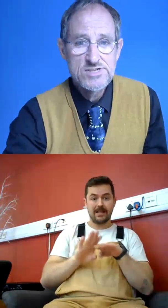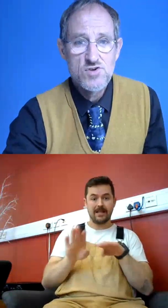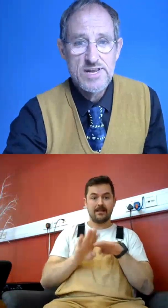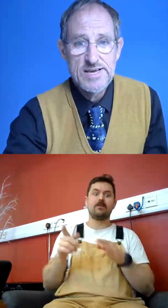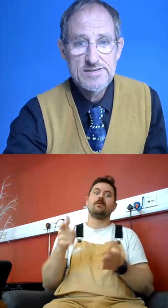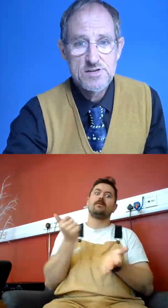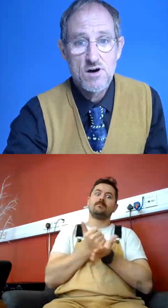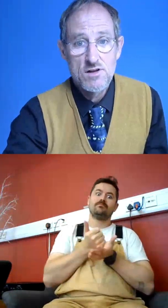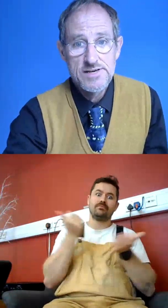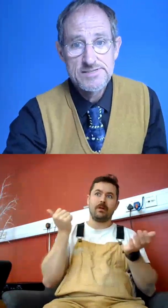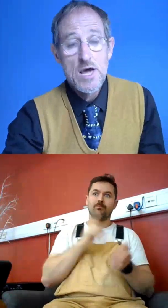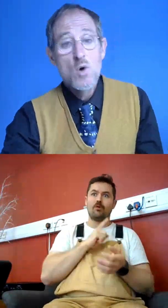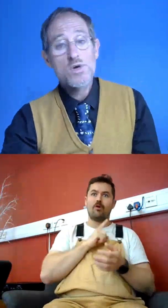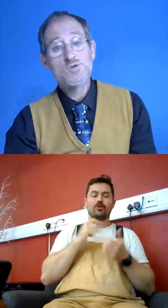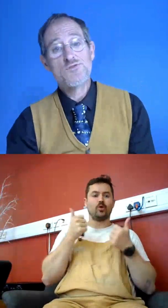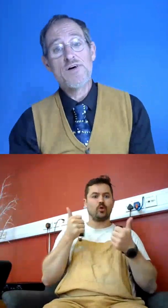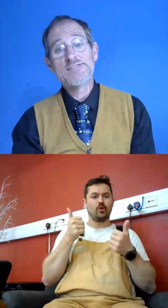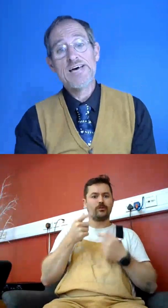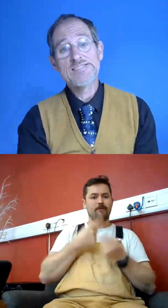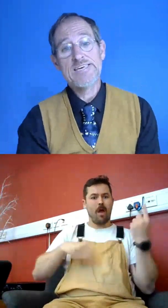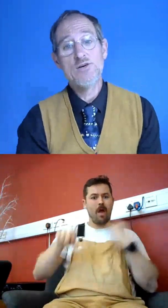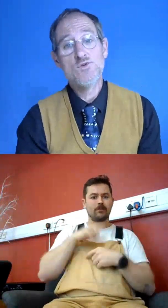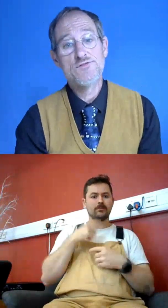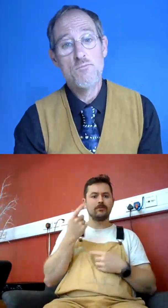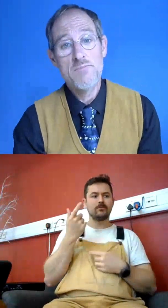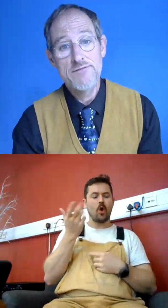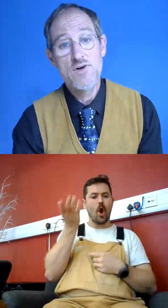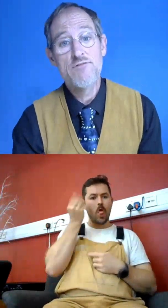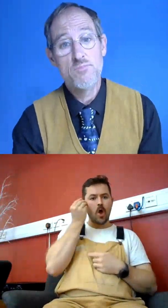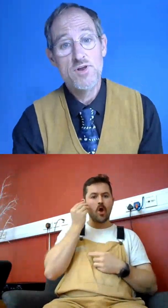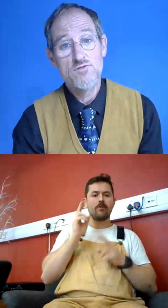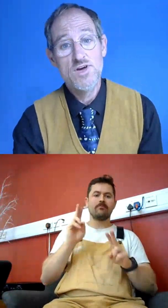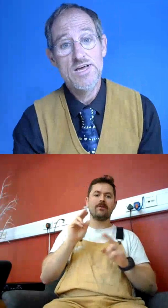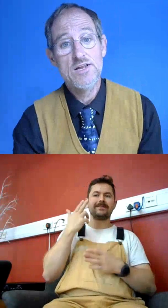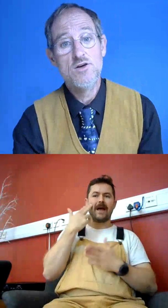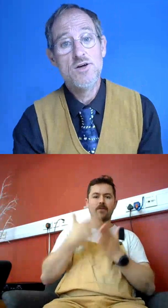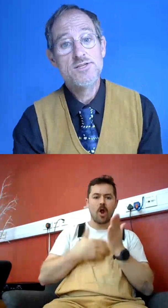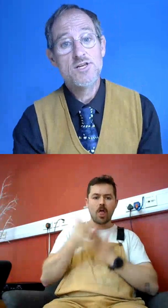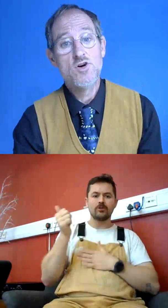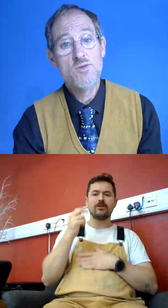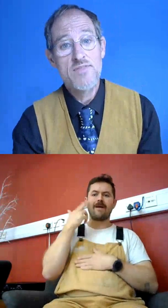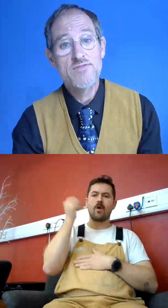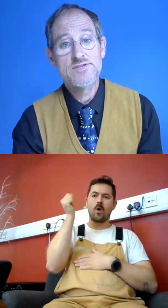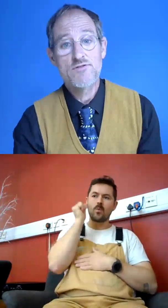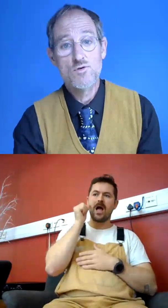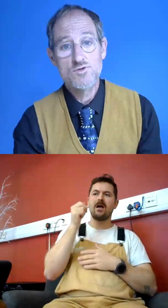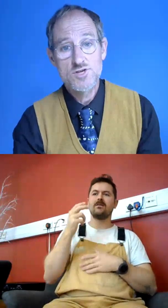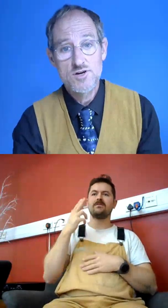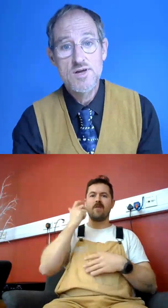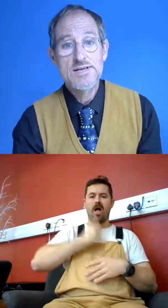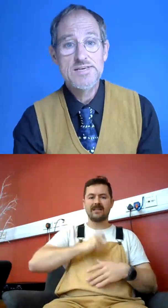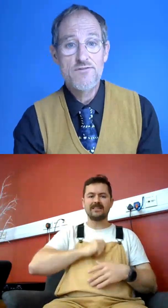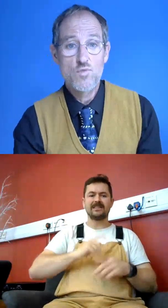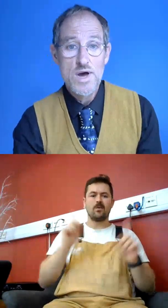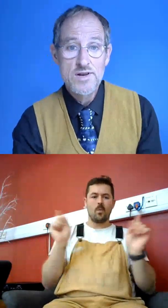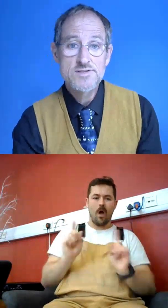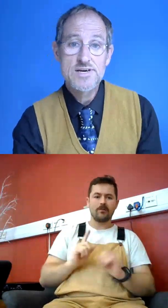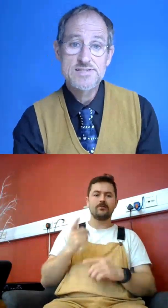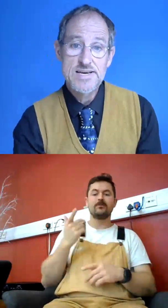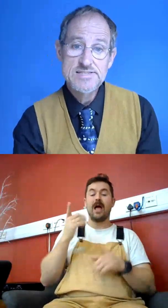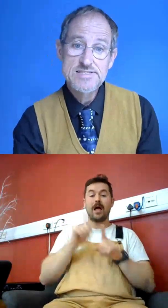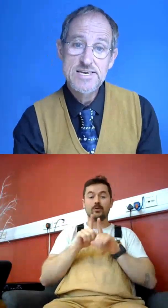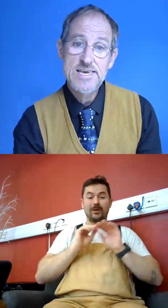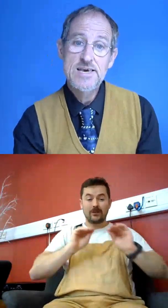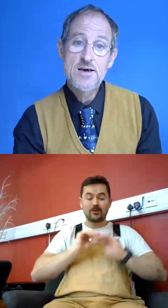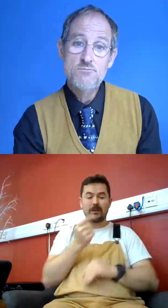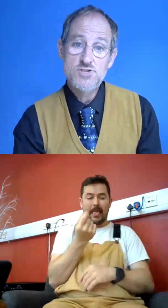deaf awareness training to colleagues, which was fantastic news for me, for everybody really, to learn about deaf culture, deaf